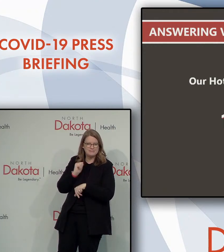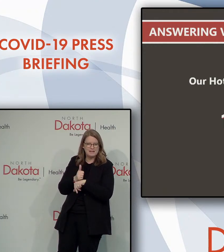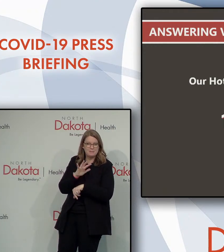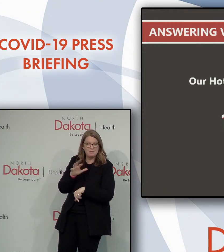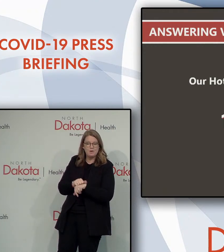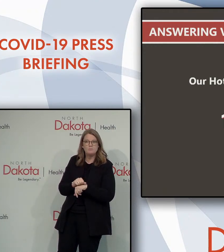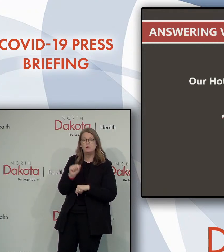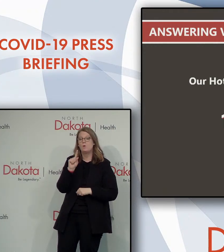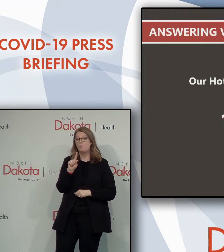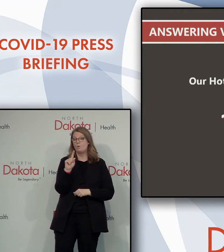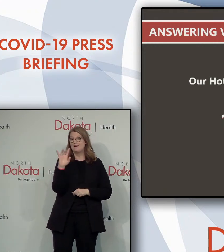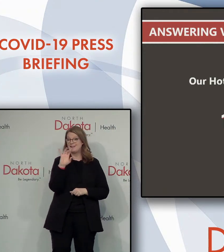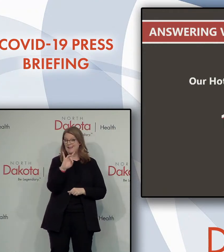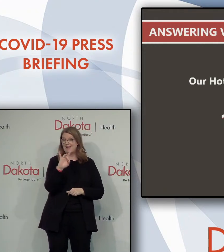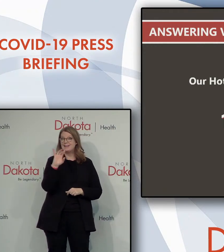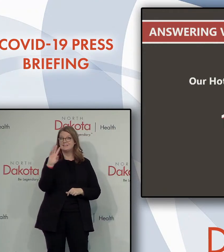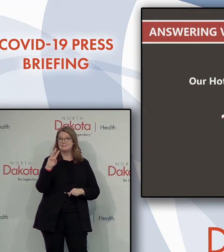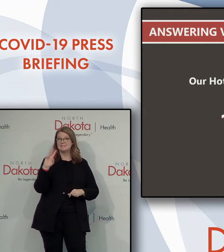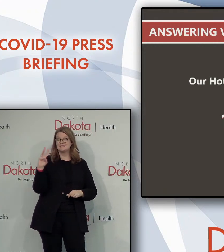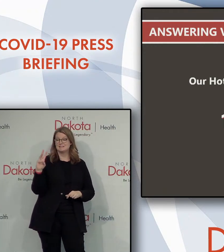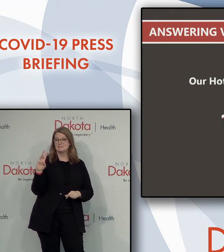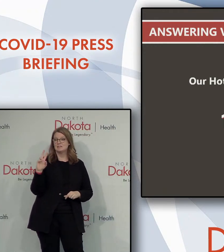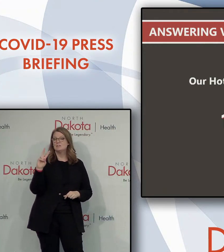that number is